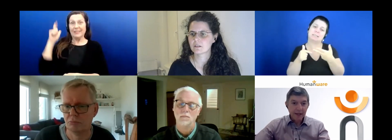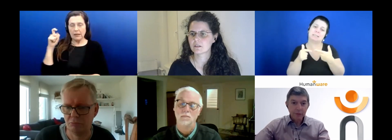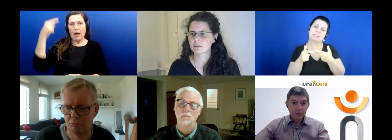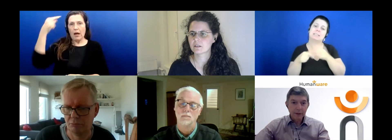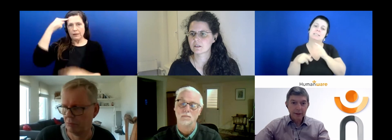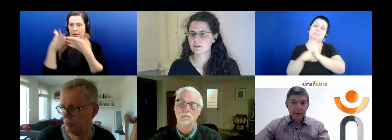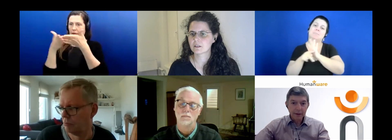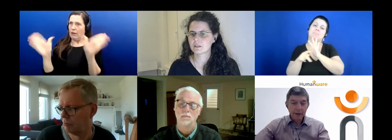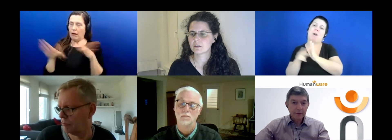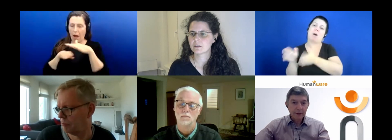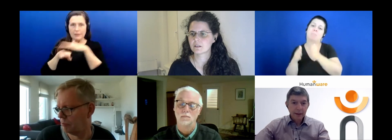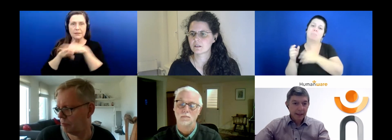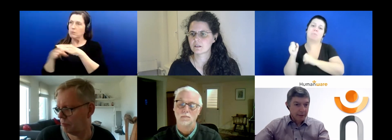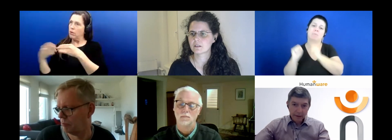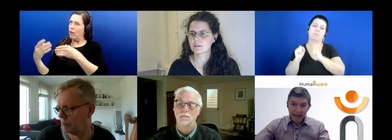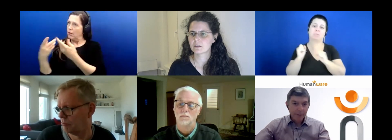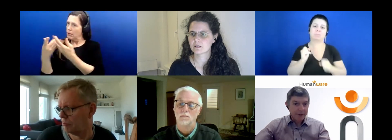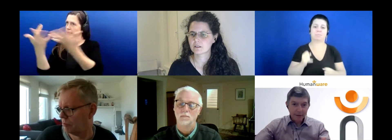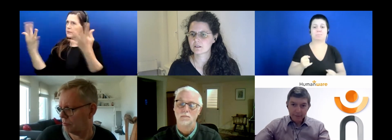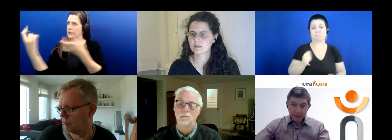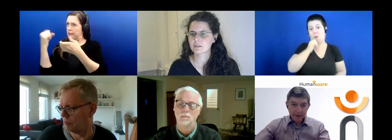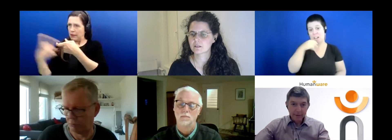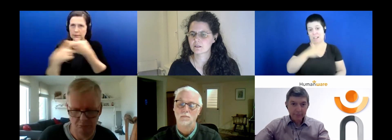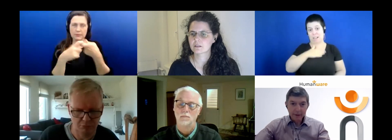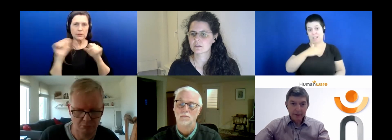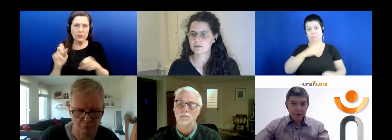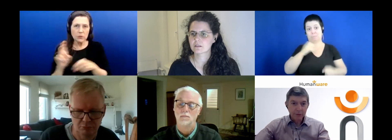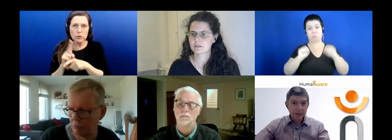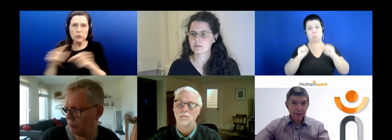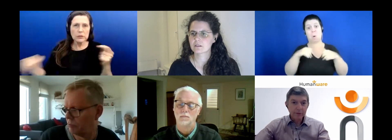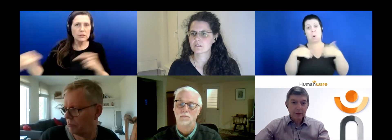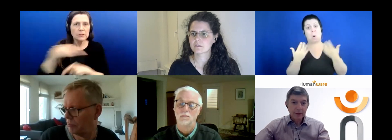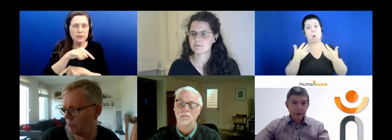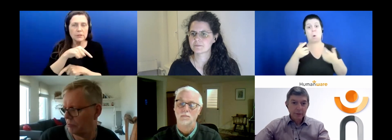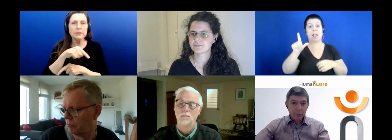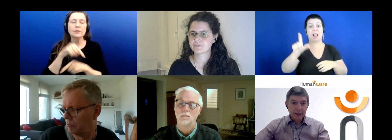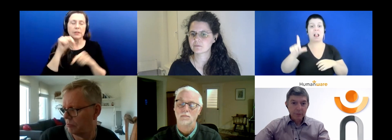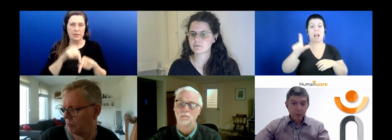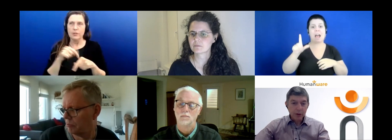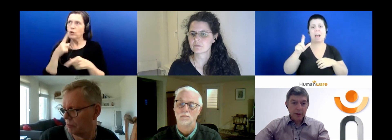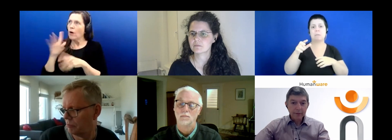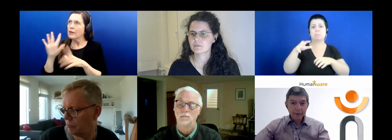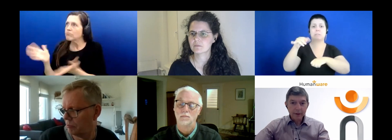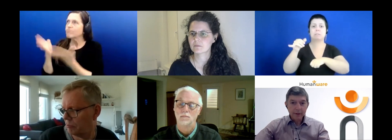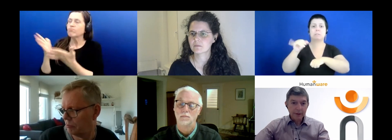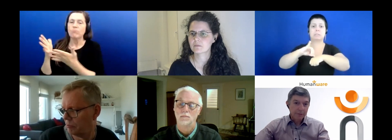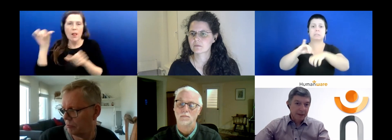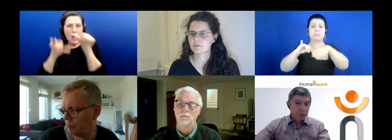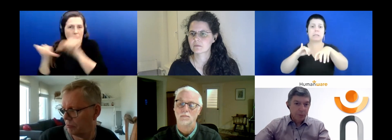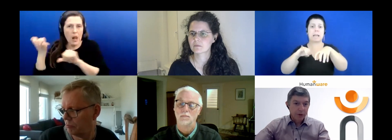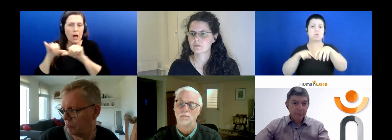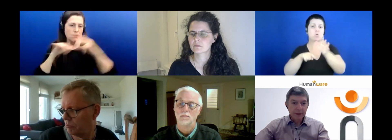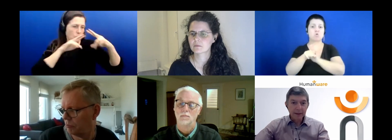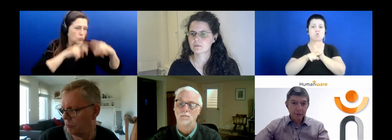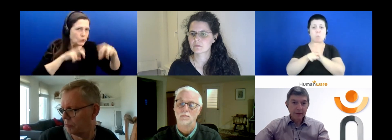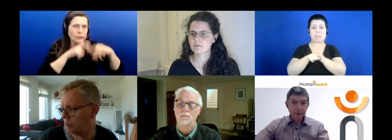specialized manufacturers like us, and labs and research centers to really work on it, because